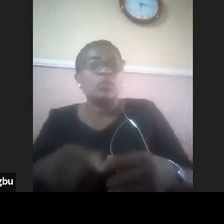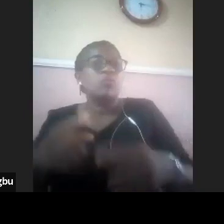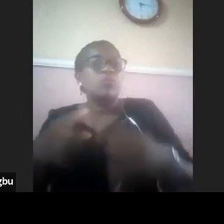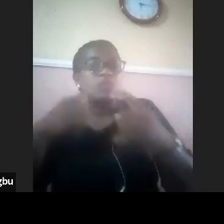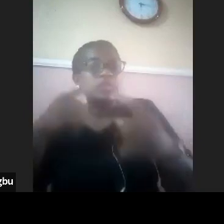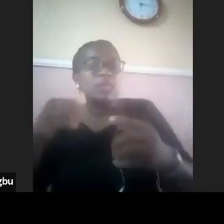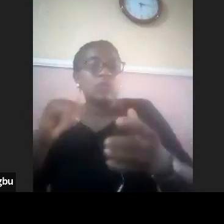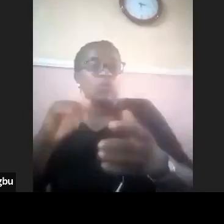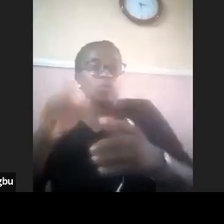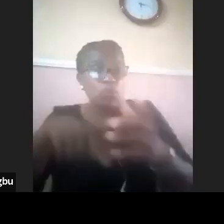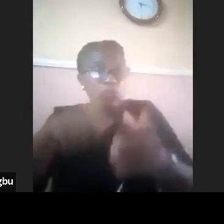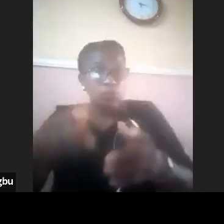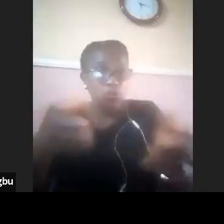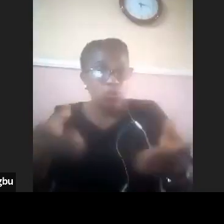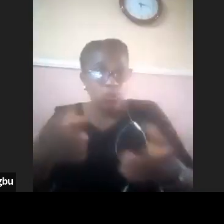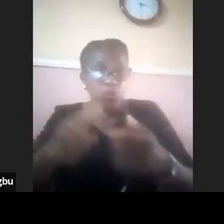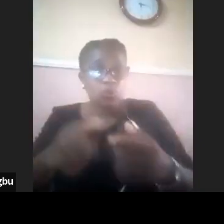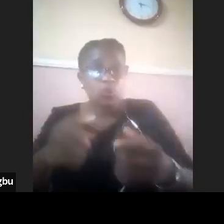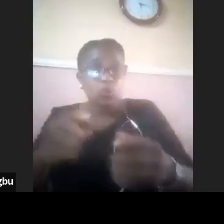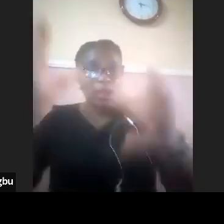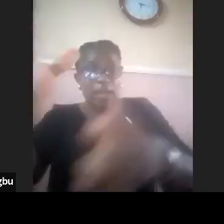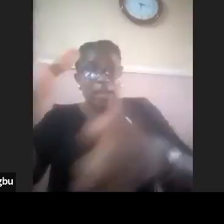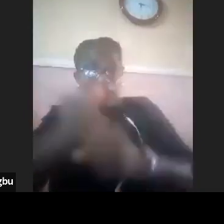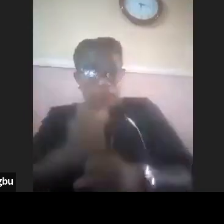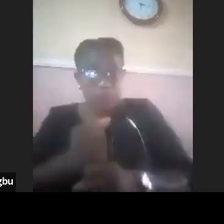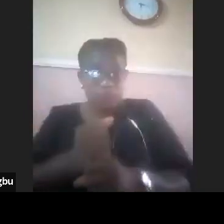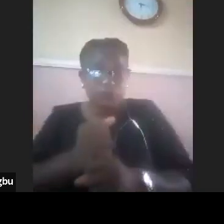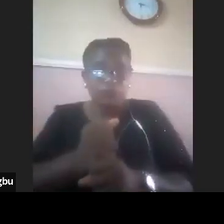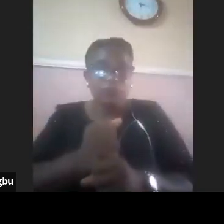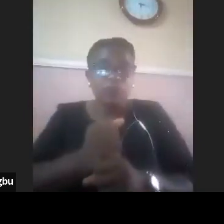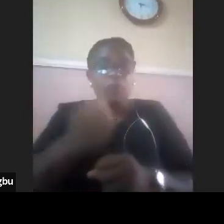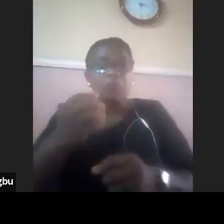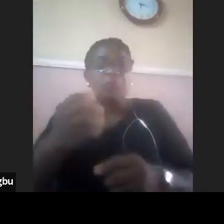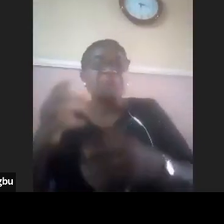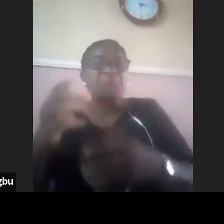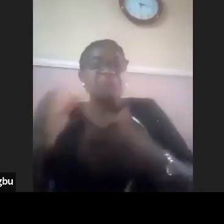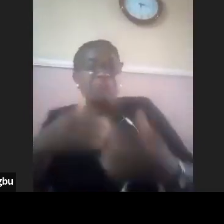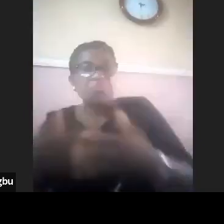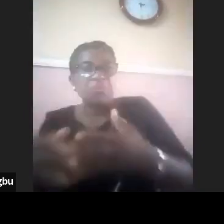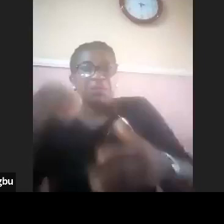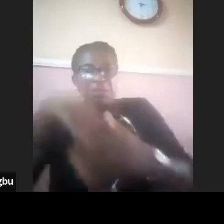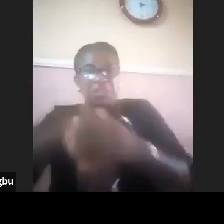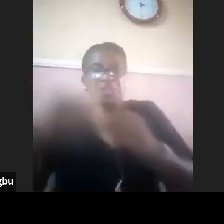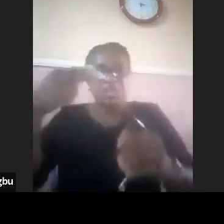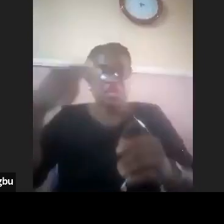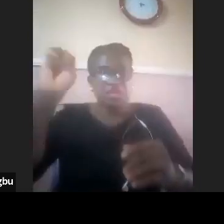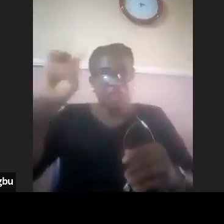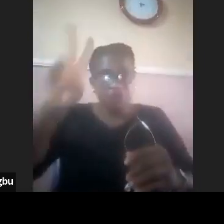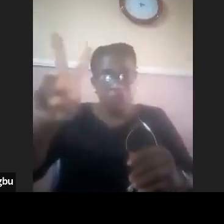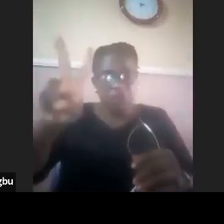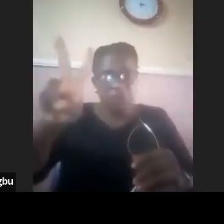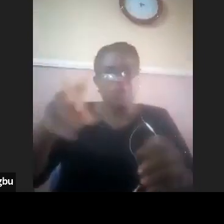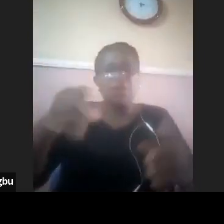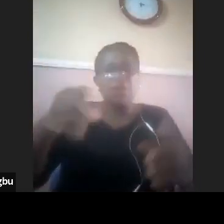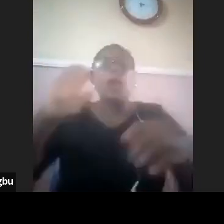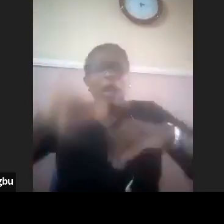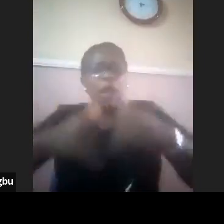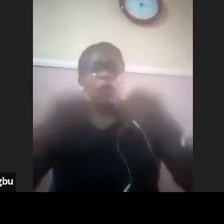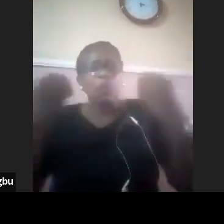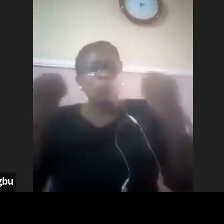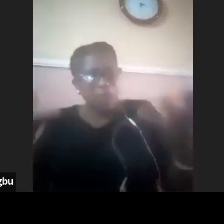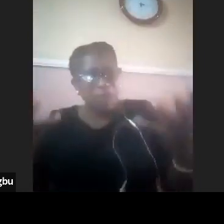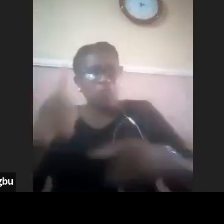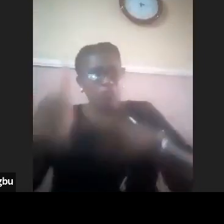assess the testing rates or the testing rates of HIV among maybe a particular group. That's how you're going to do. This is where you